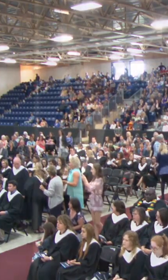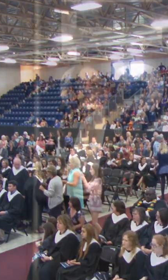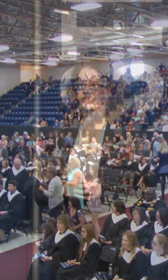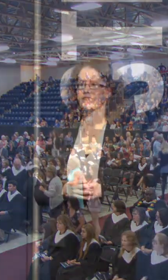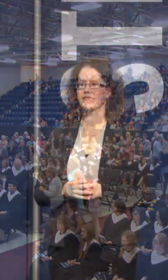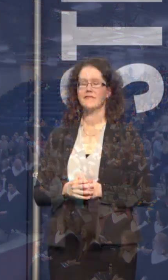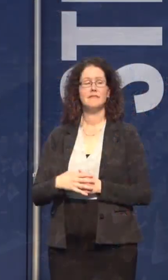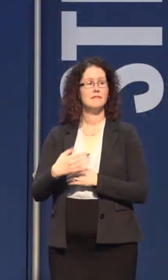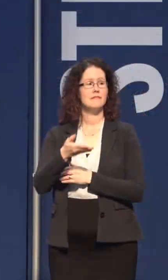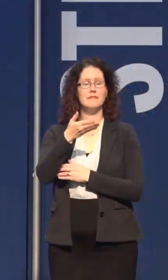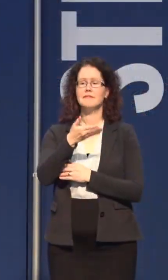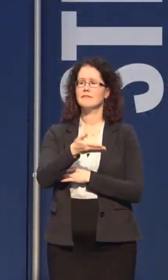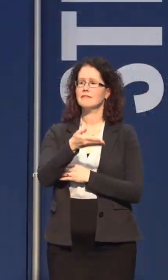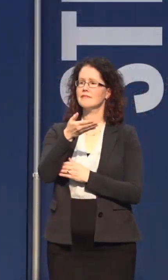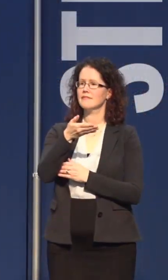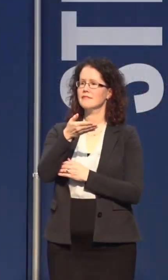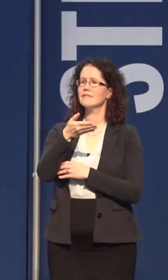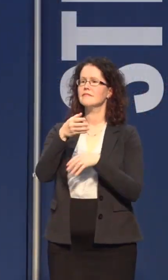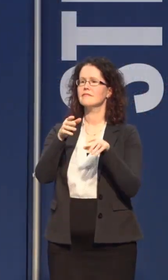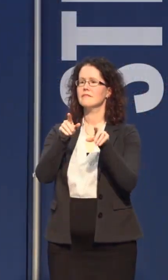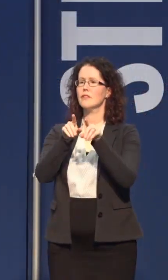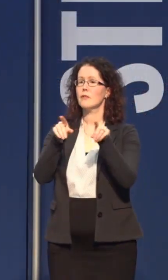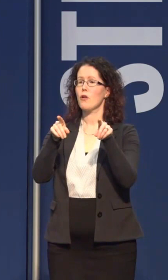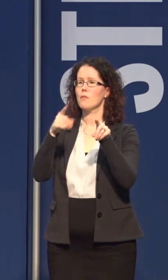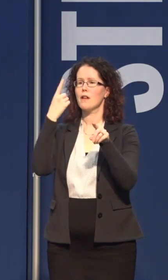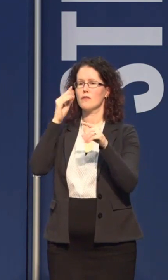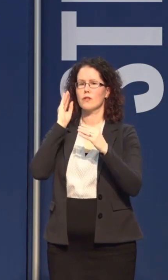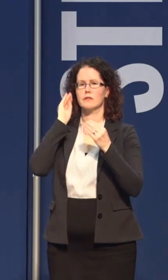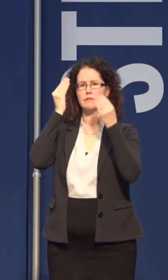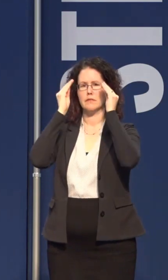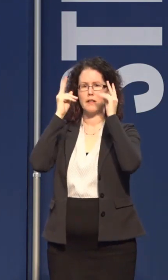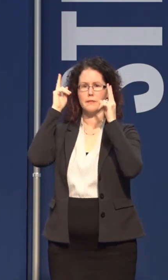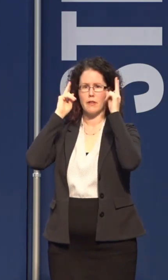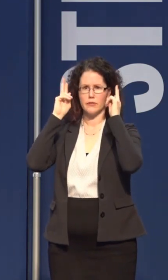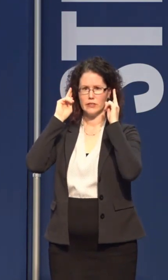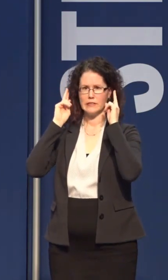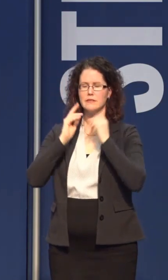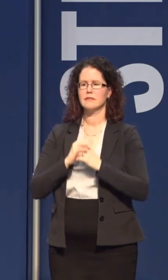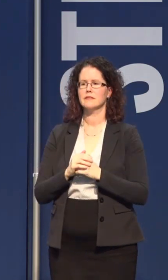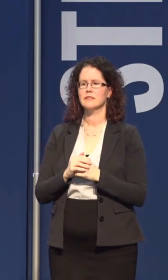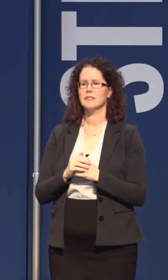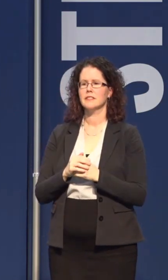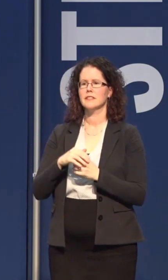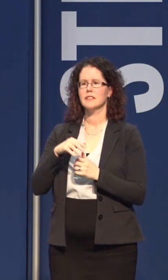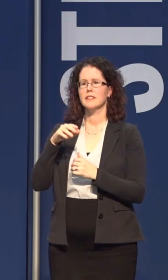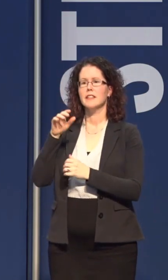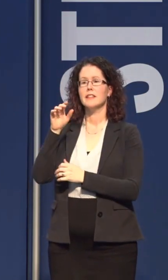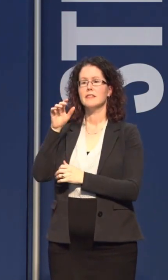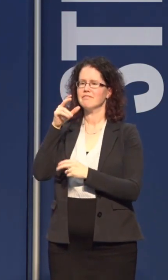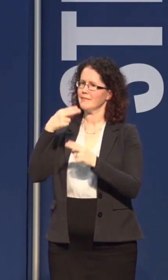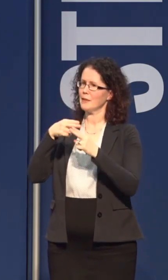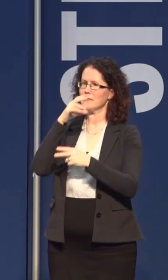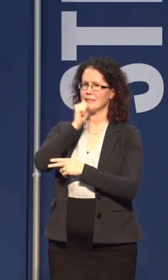Now I present to you the candidates for the diploma in cosmetology, beginning with Clarisse Beliveau.